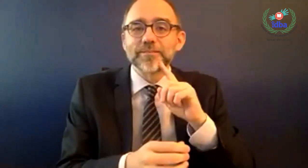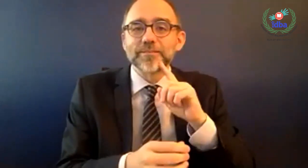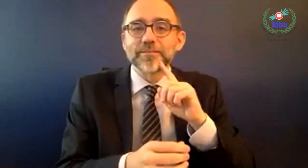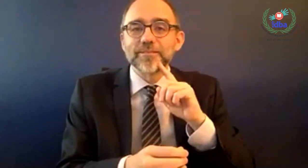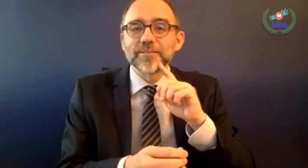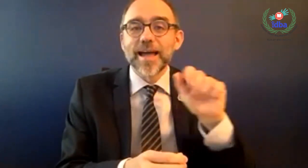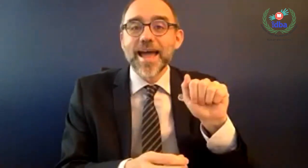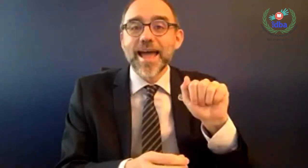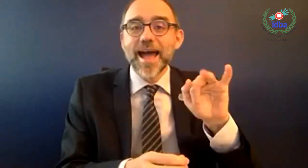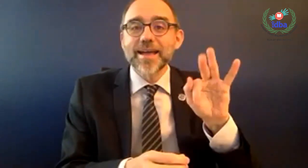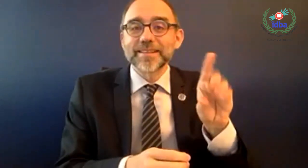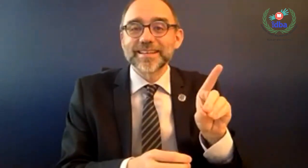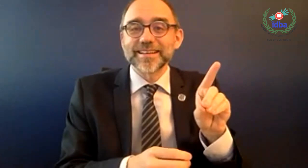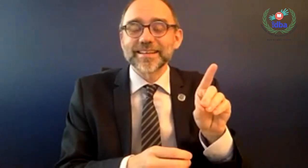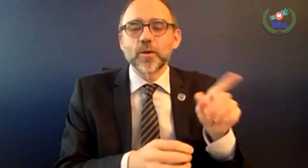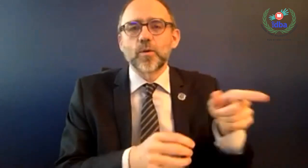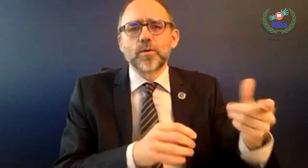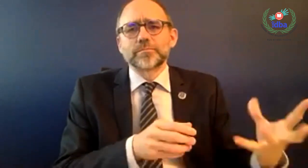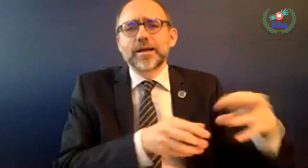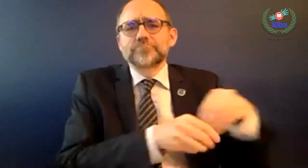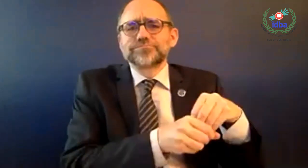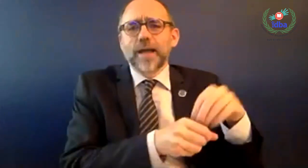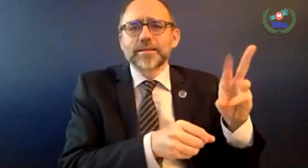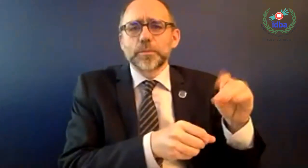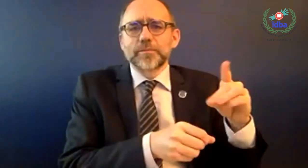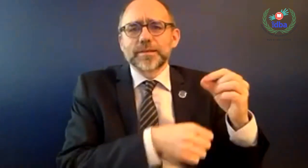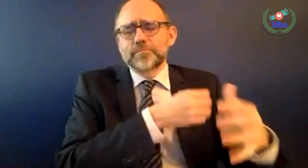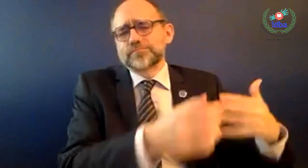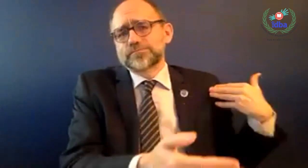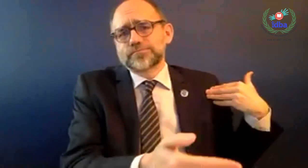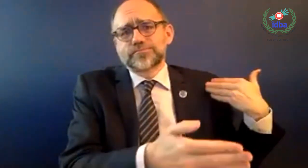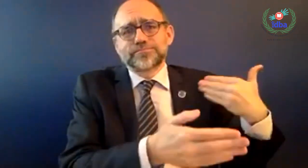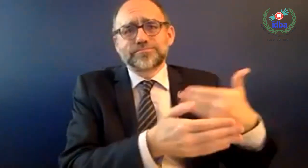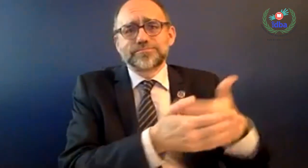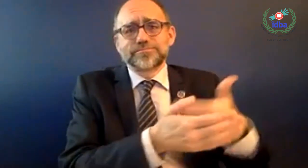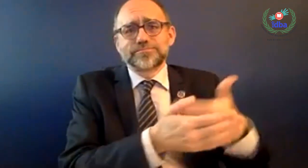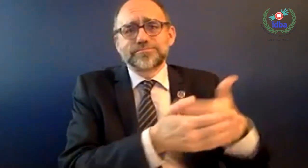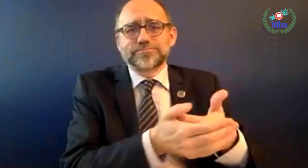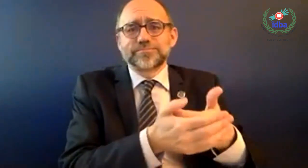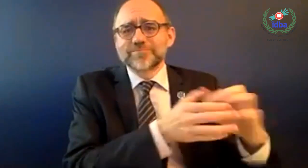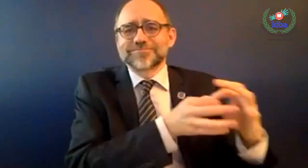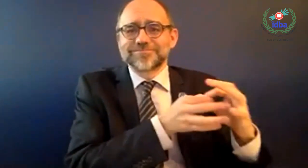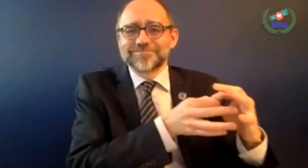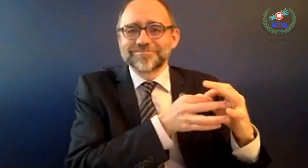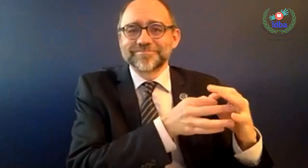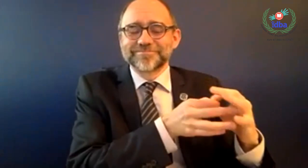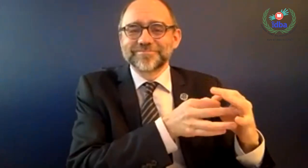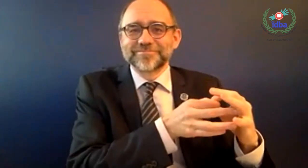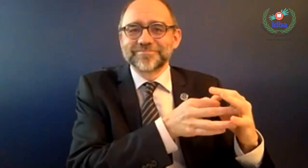All India Federation of the Deaf. So I would like to highlight All India Federation of the Deaf, who is the ordinary member of World Federation